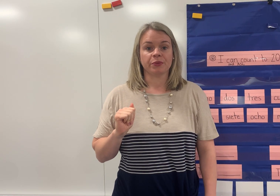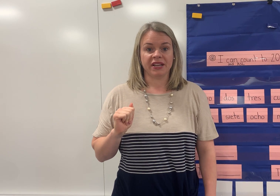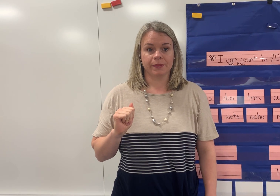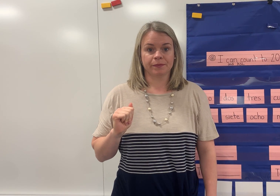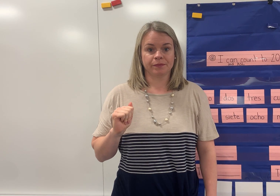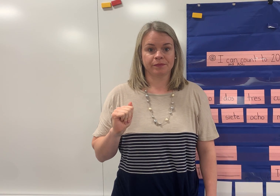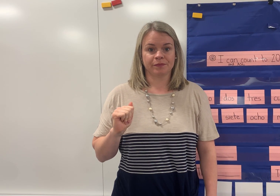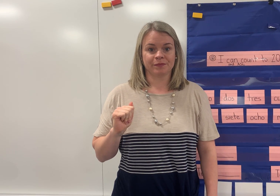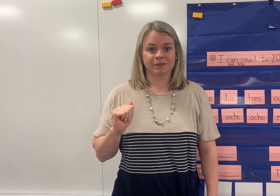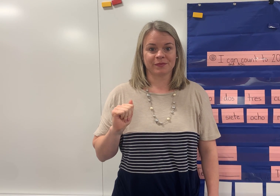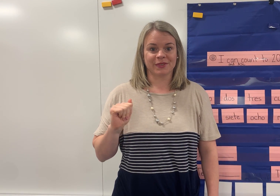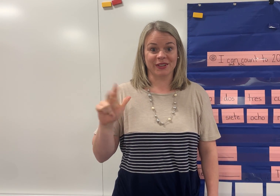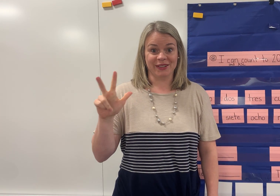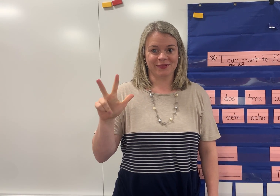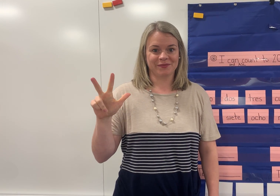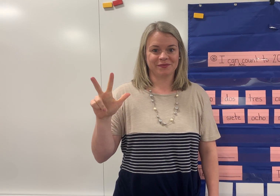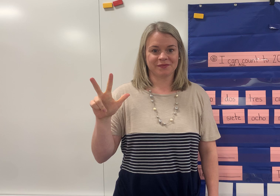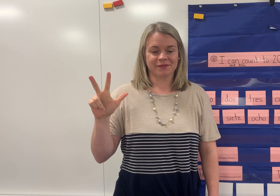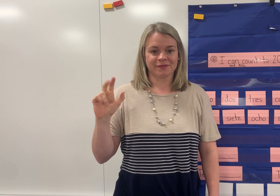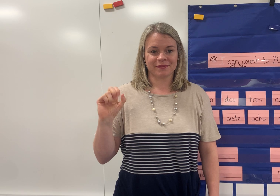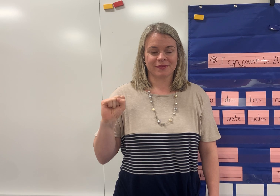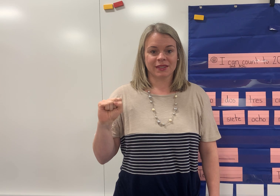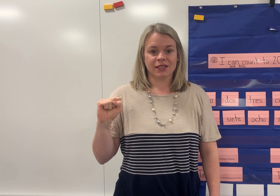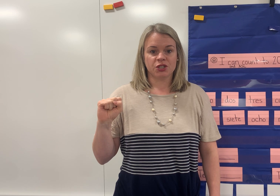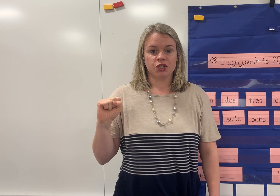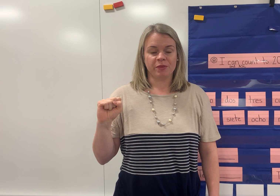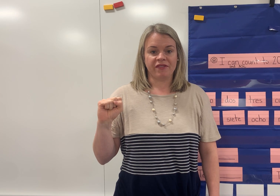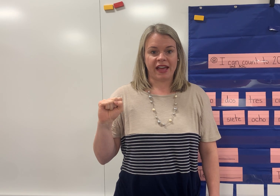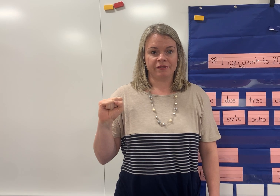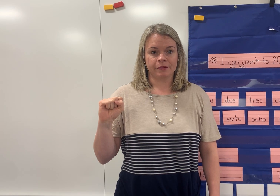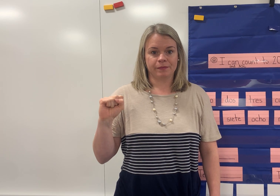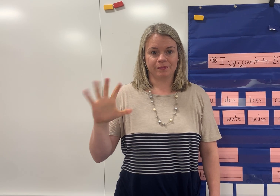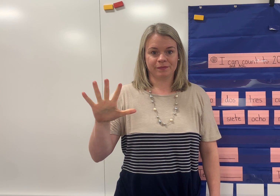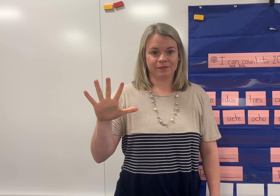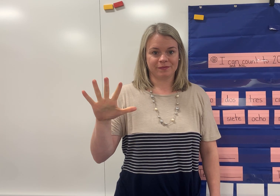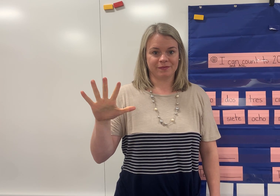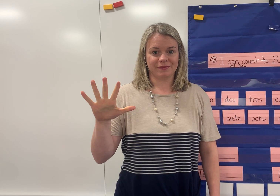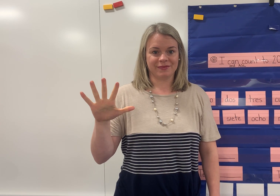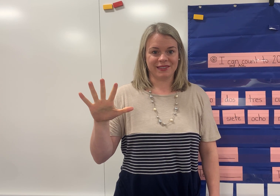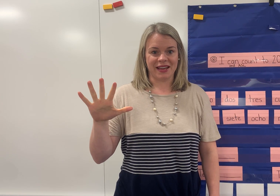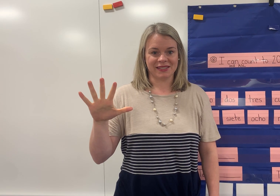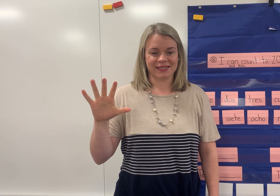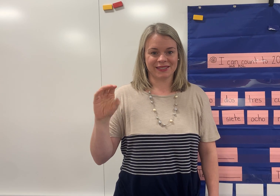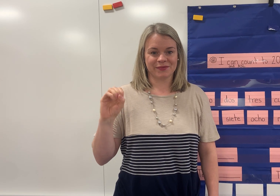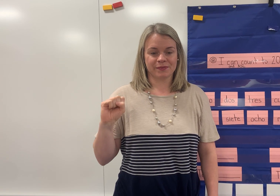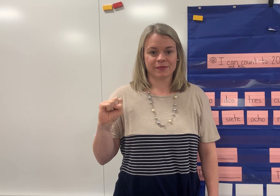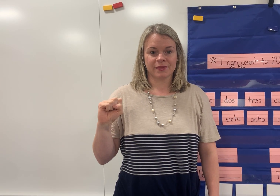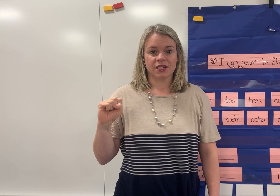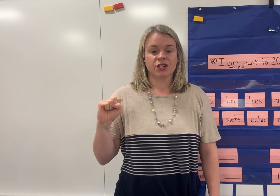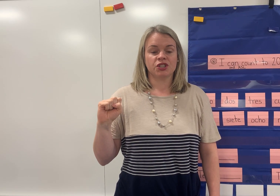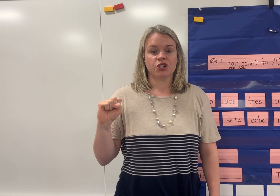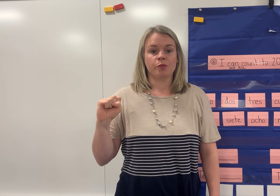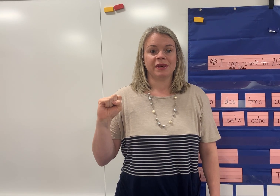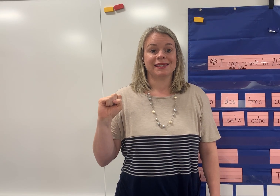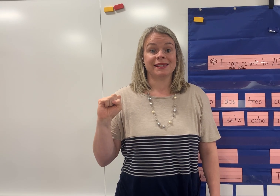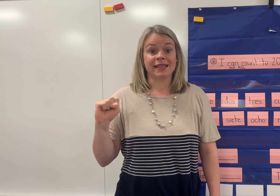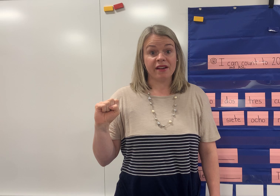3. Good. Show me 5. Yes. Show me